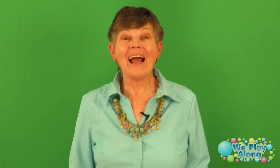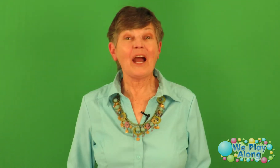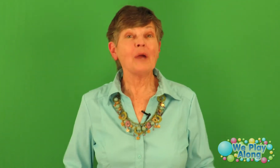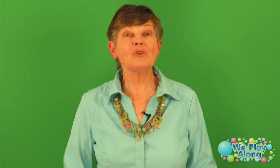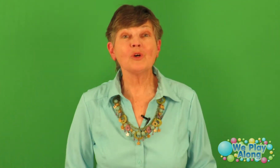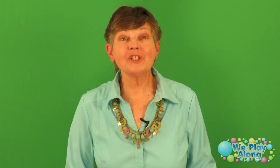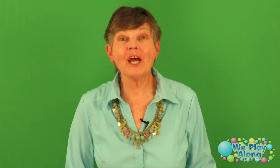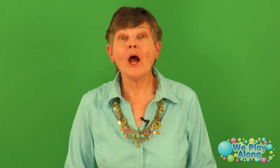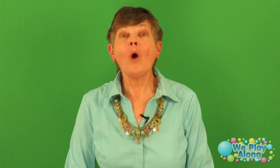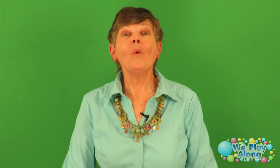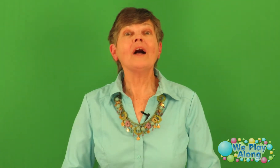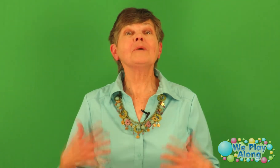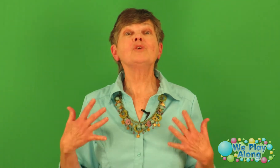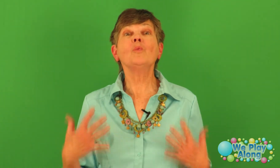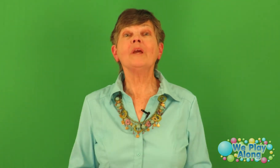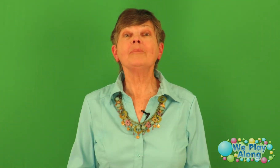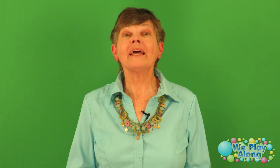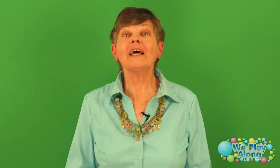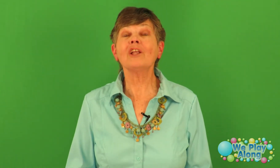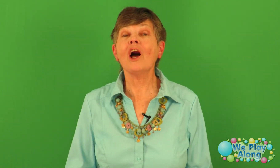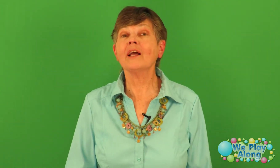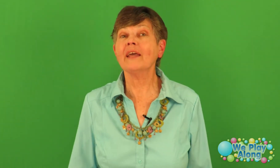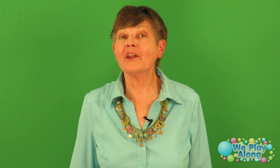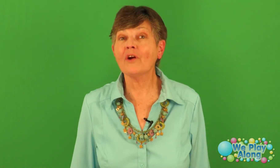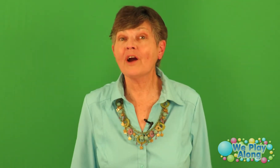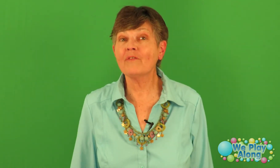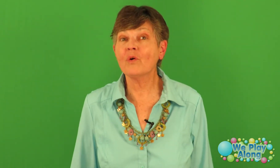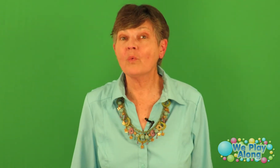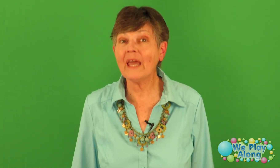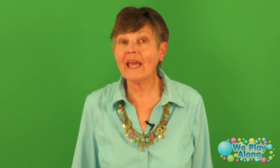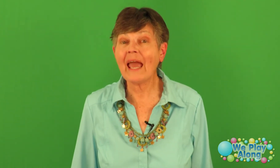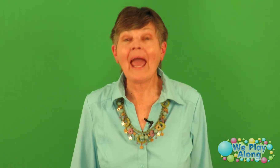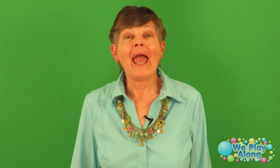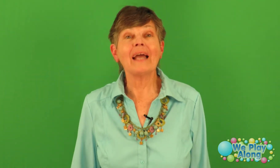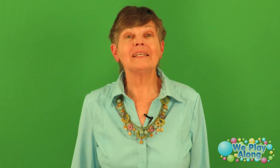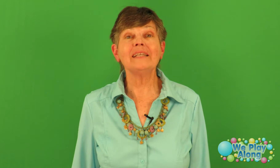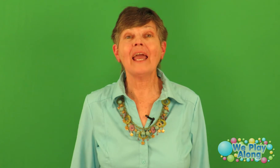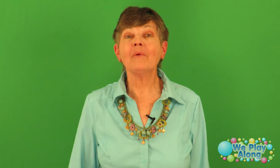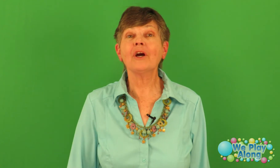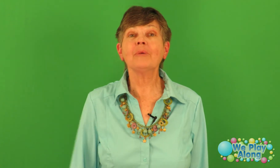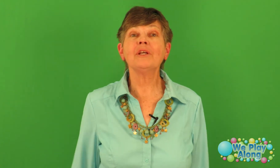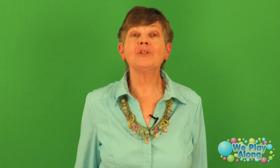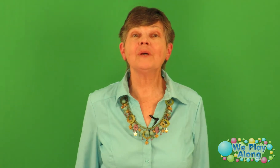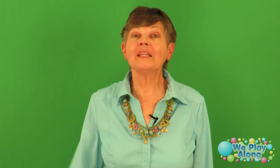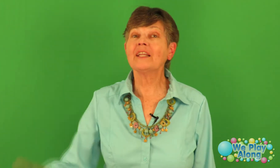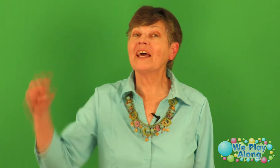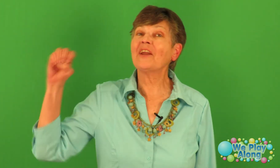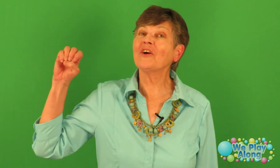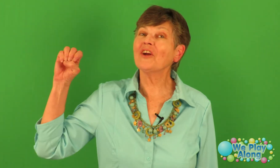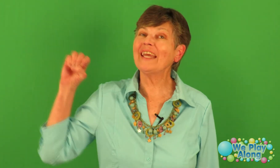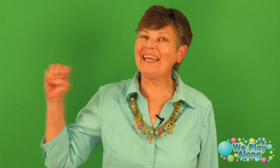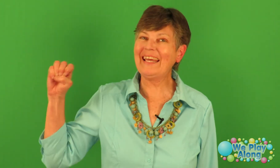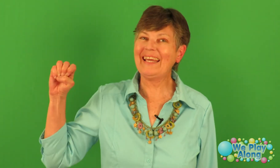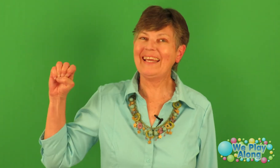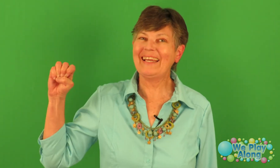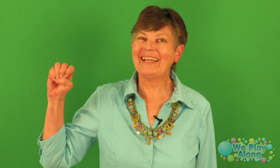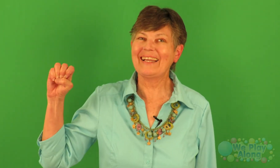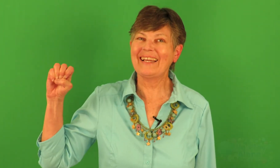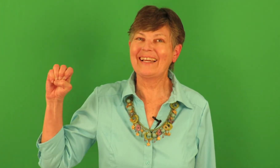Hi, I'm Georgia. Welcome to We Play Along Letter of the Week, and today we're going to be doing the letter E.